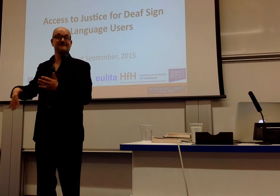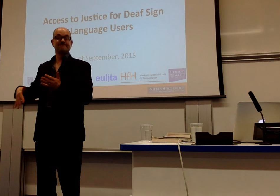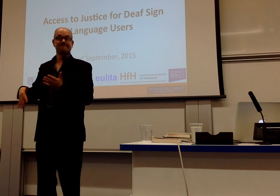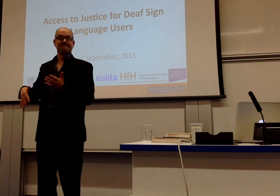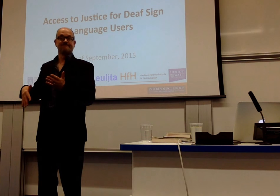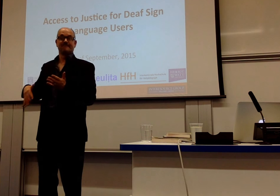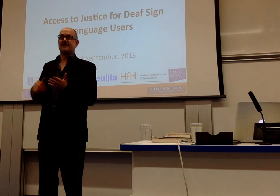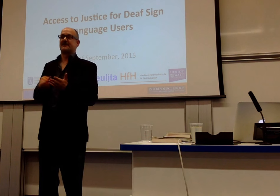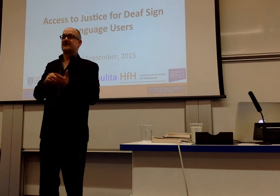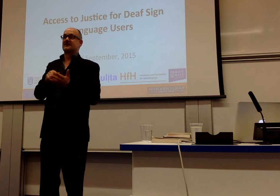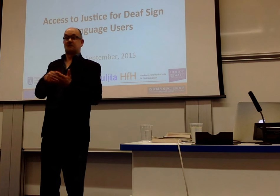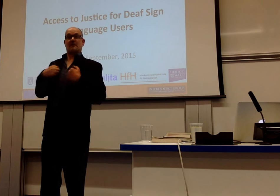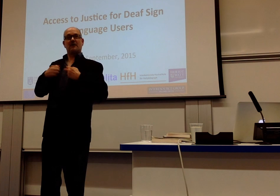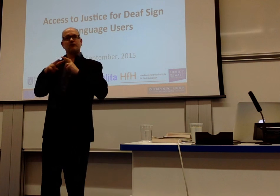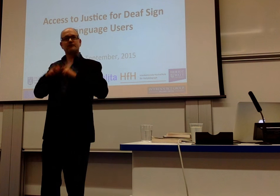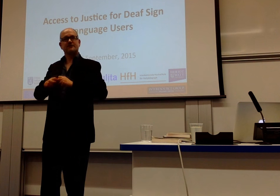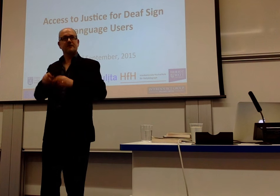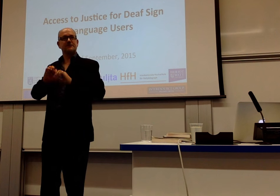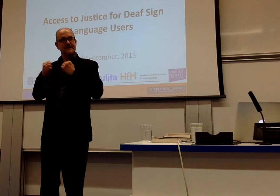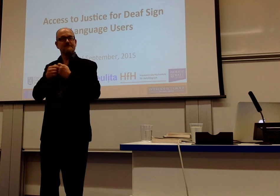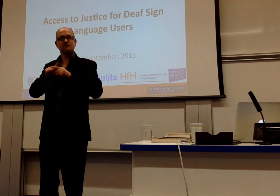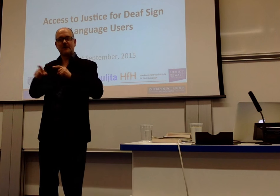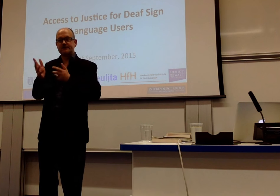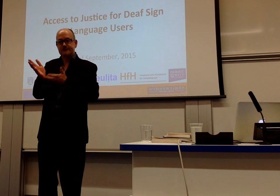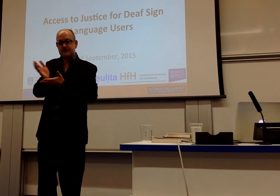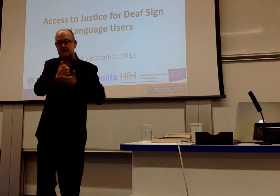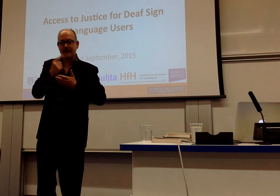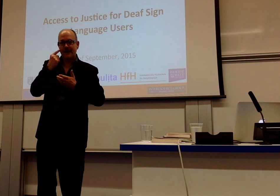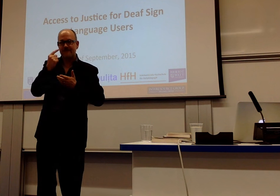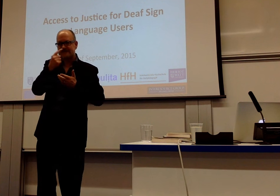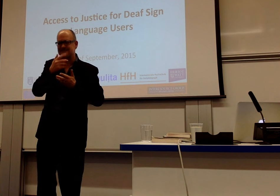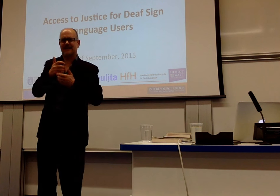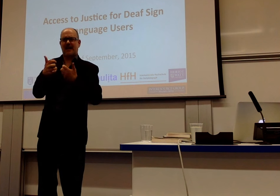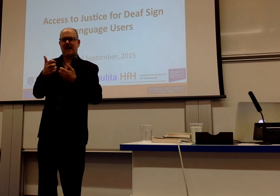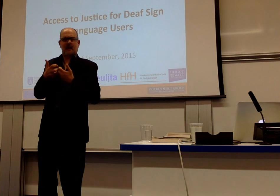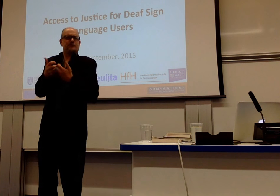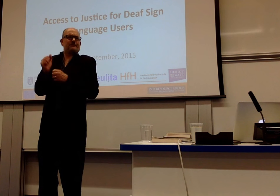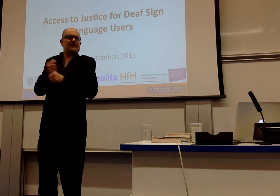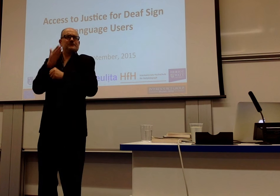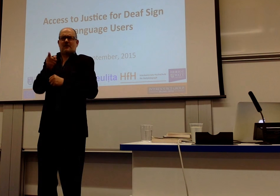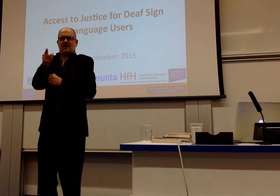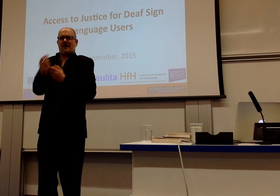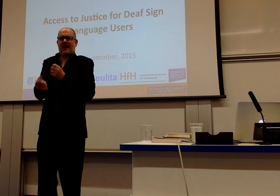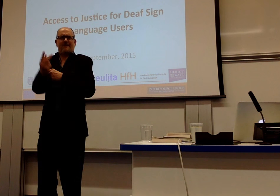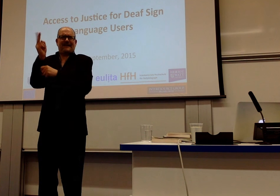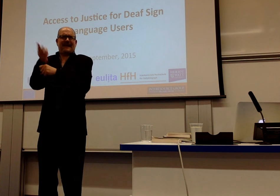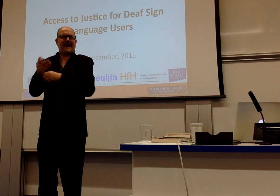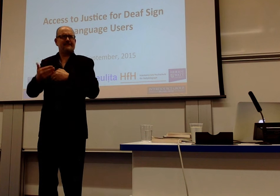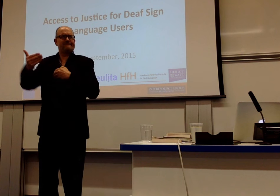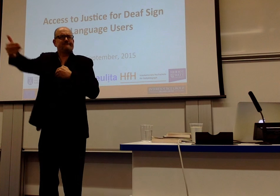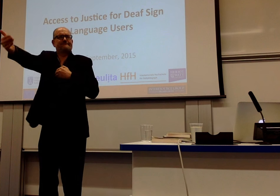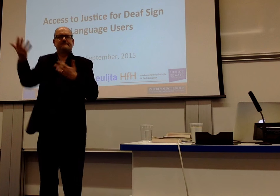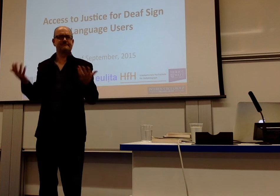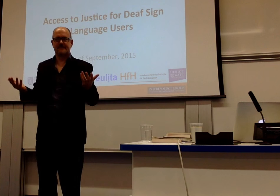very expensive lesson to be learned. So the research team really thought, well, we've got to try and collect evidence to make sure that this sort